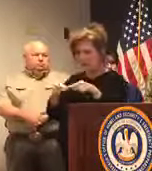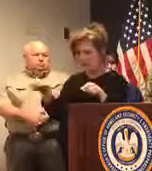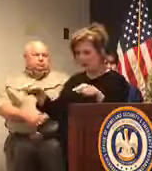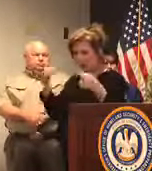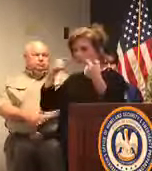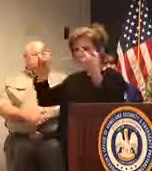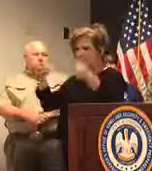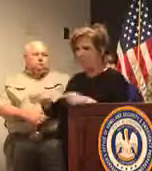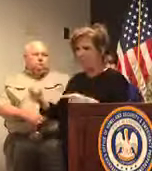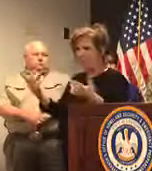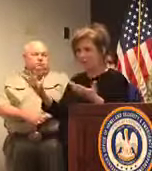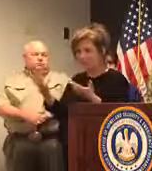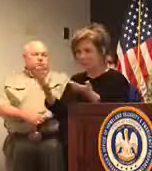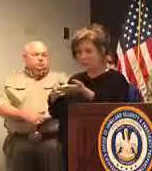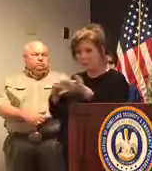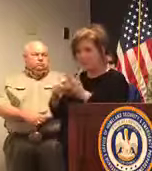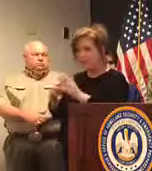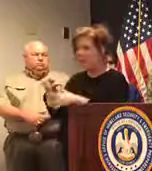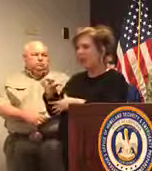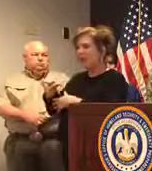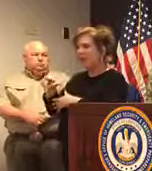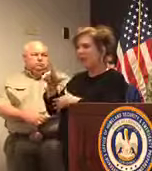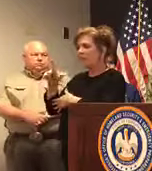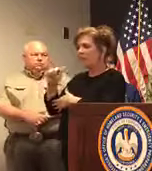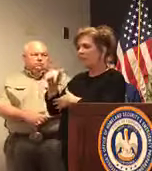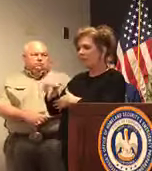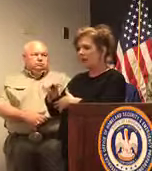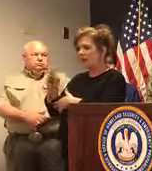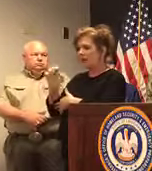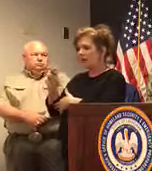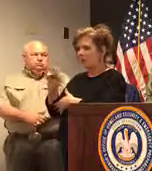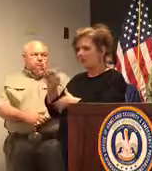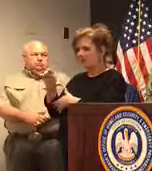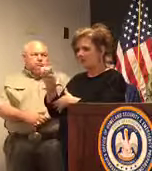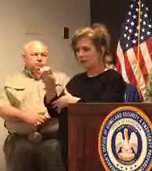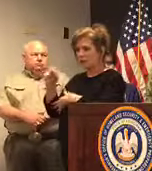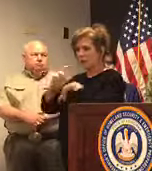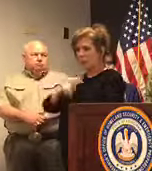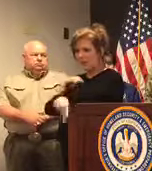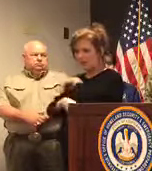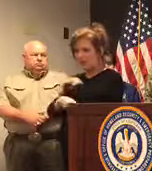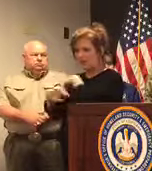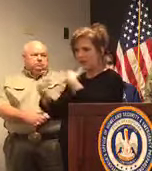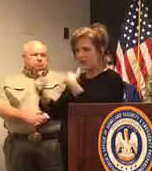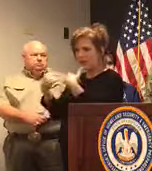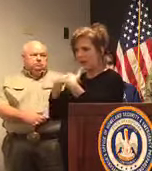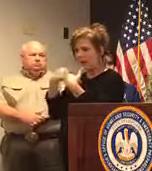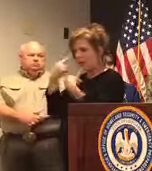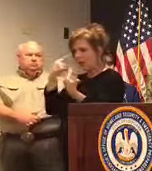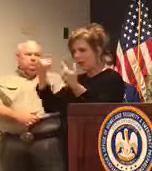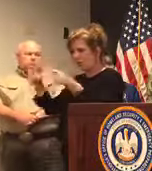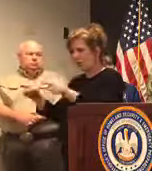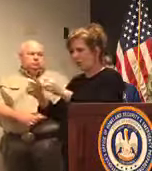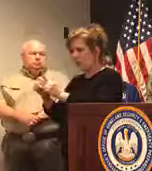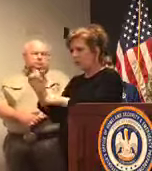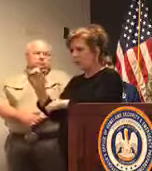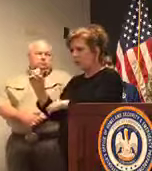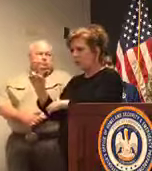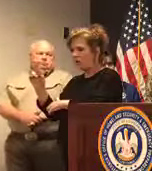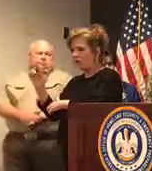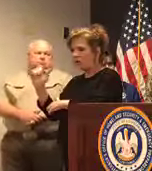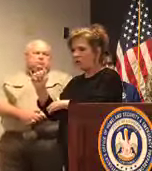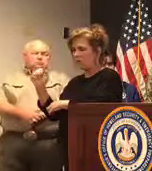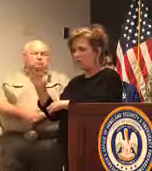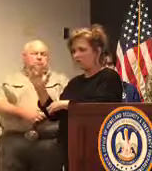for example, is Blackman's Parish, that I'll get to shortly, has a point-to-point agreement with Ouachita Parish as it relates to